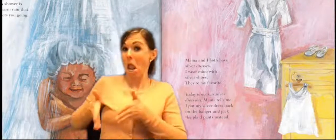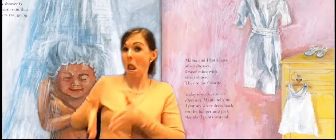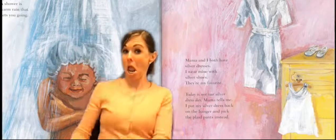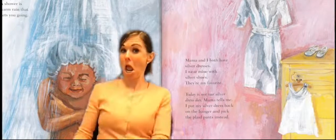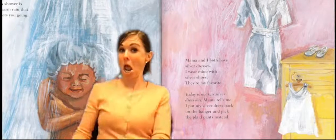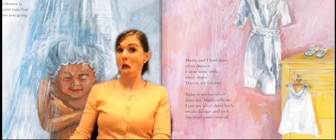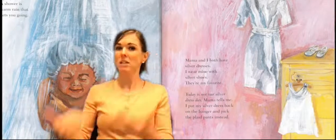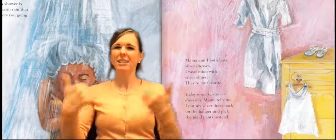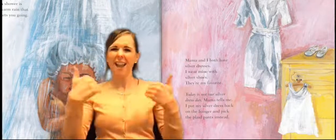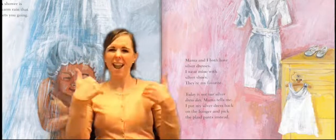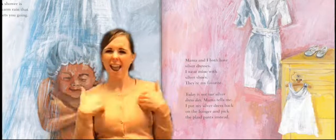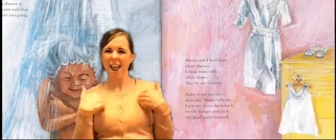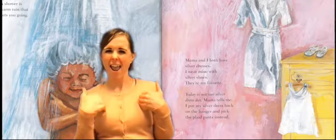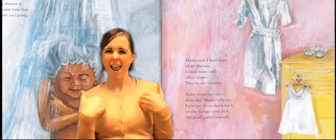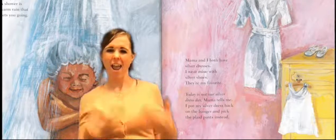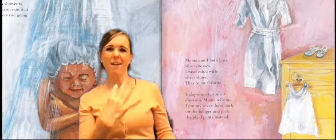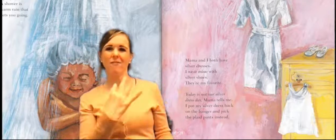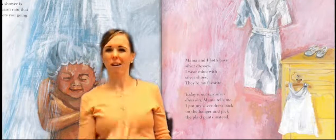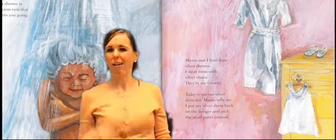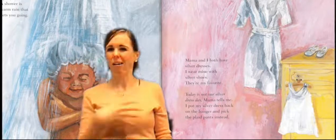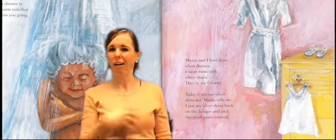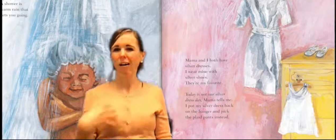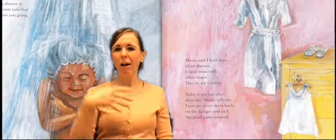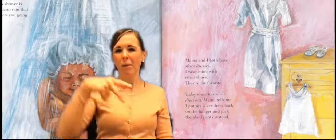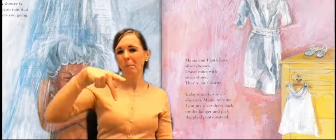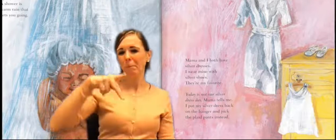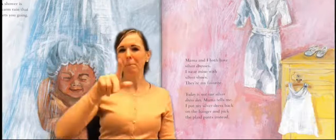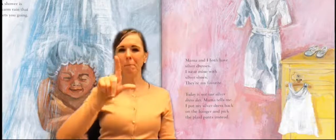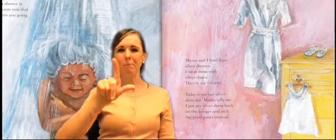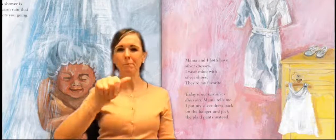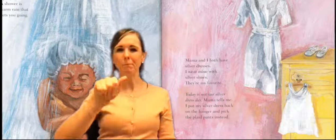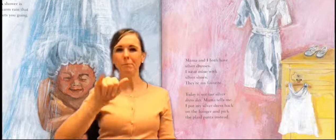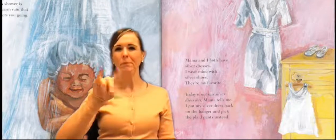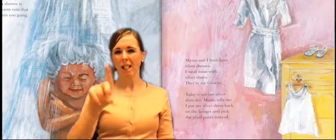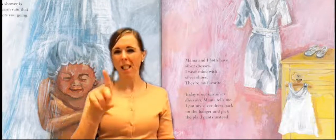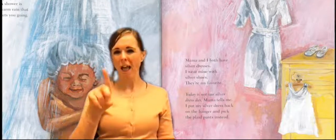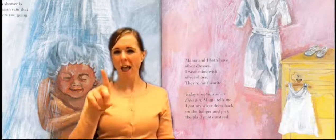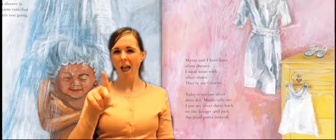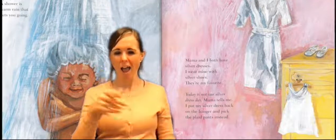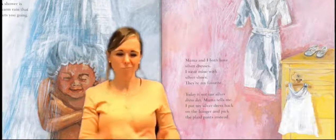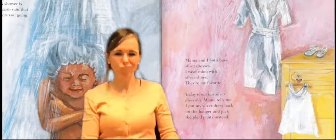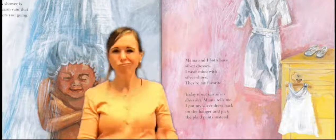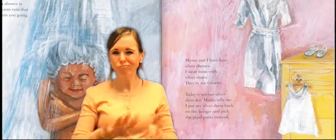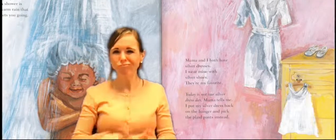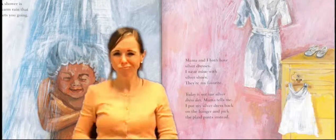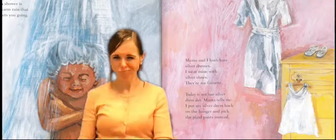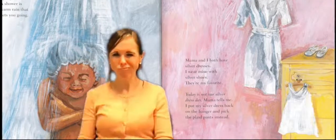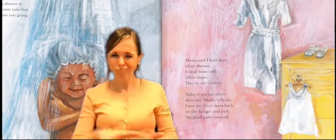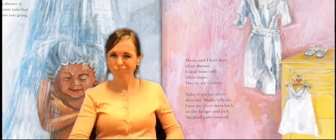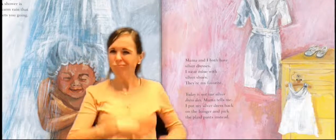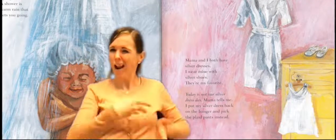pants that have plaid. P-L-A-I-D, plaid